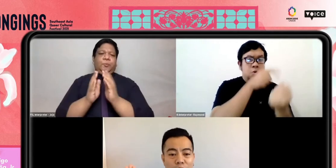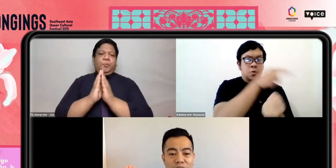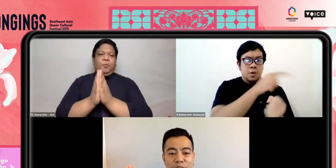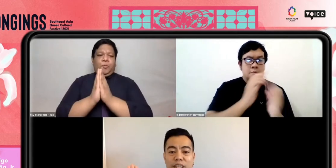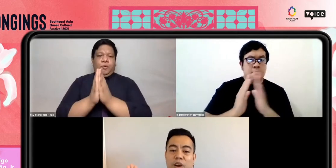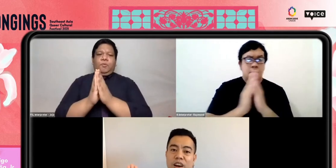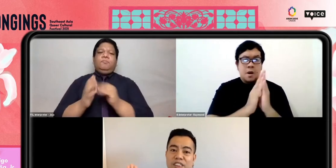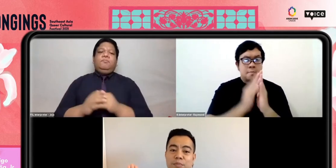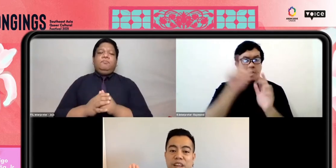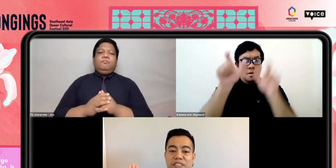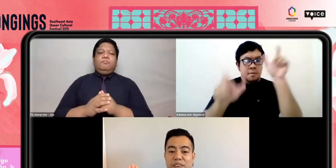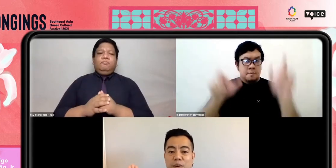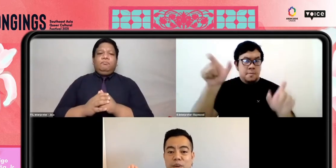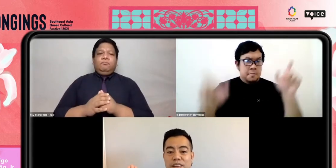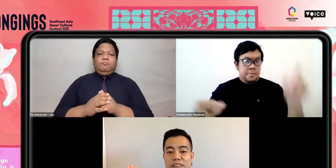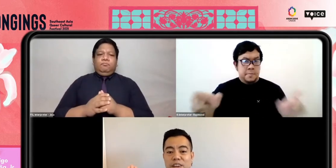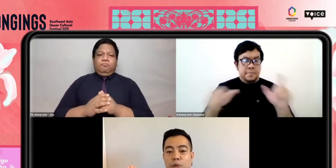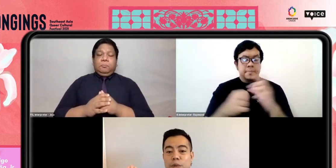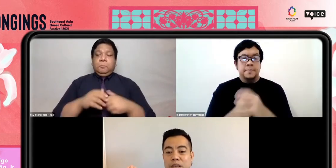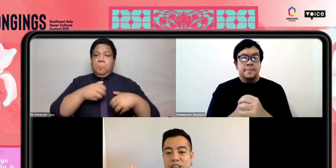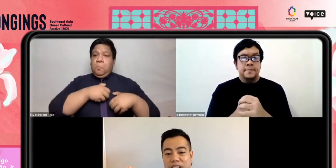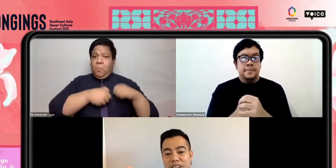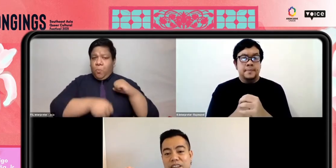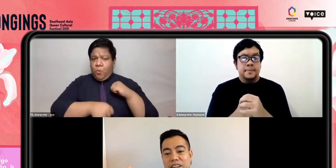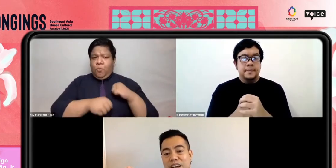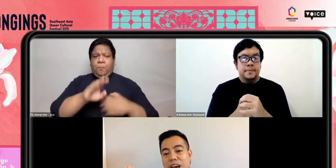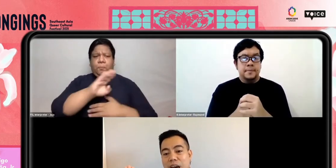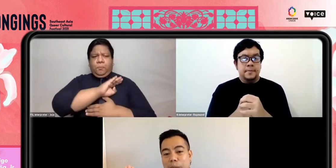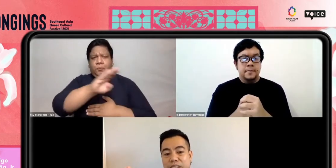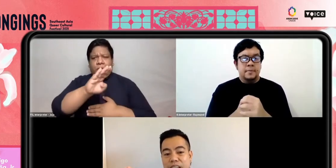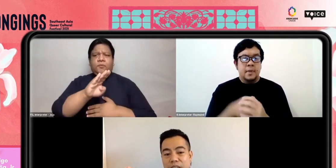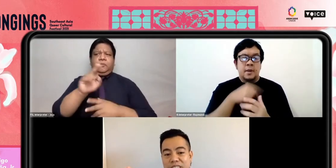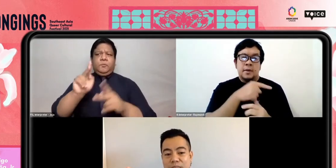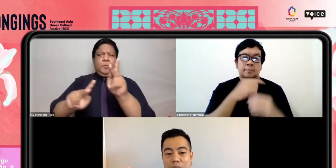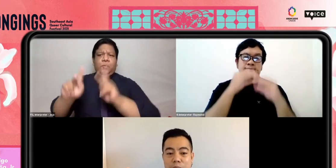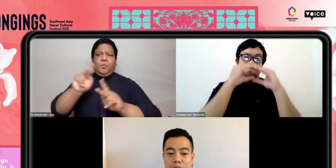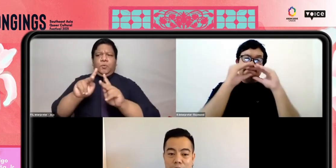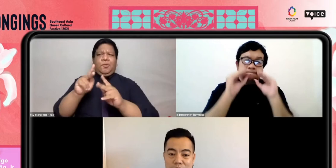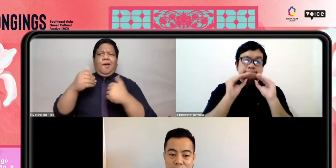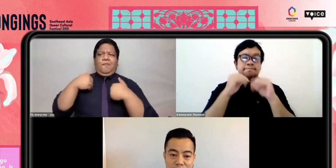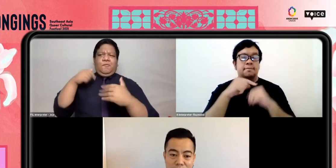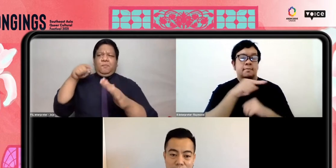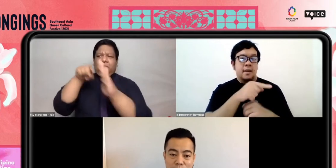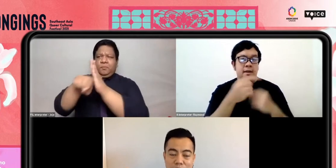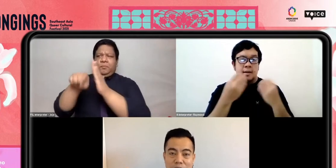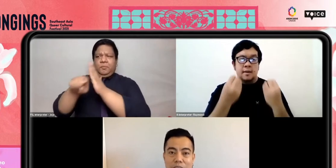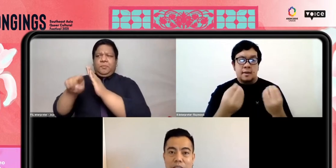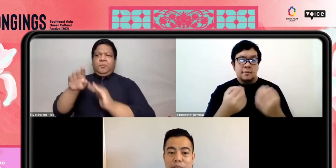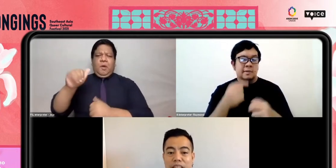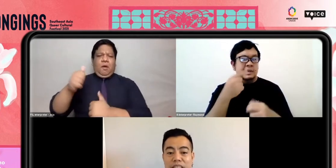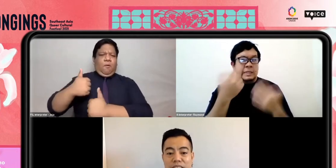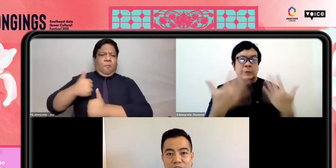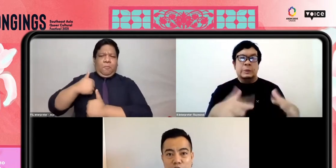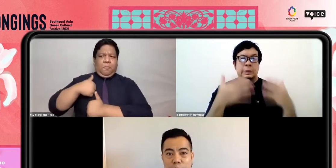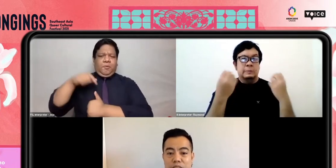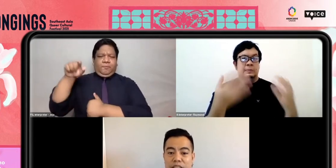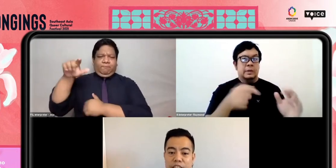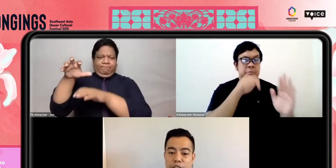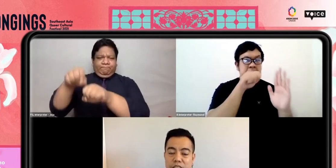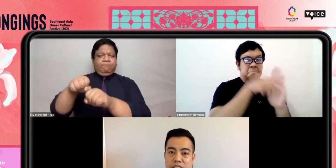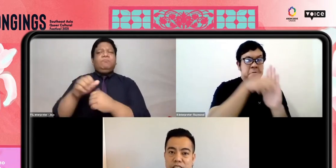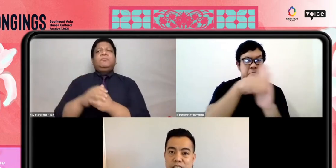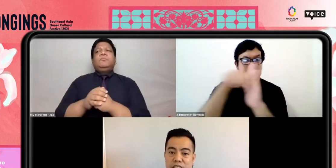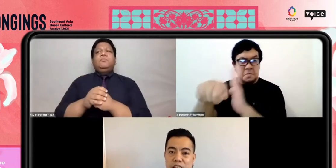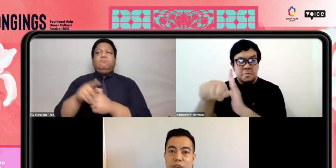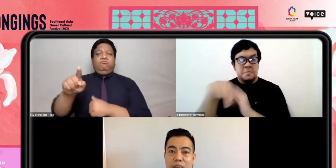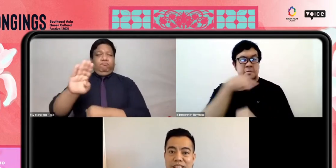We mourn for the loss of brave souls who were murdered by the terrorist Myanmar junta. May their courage be